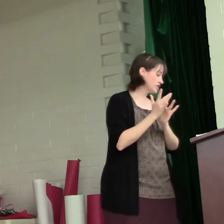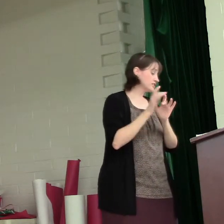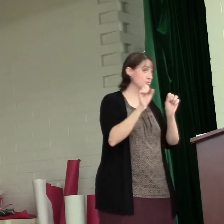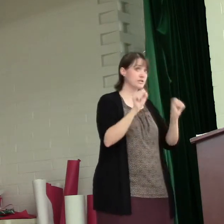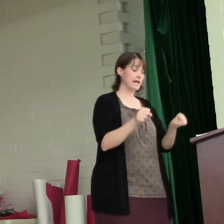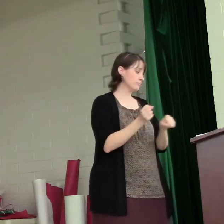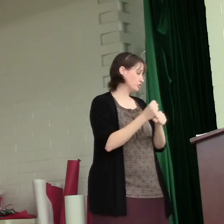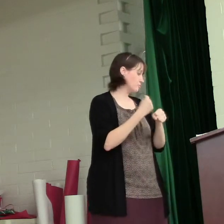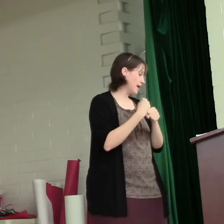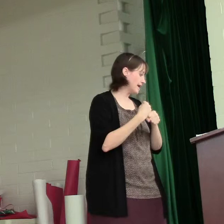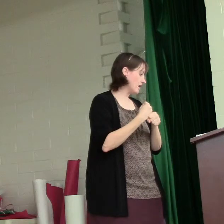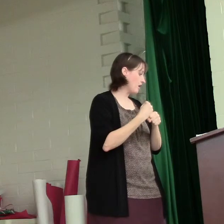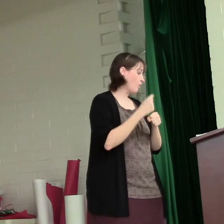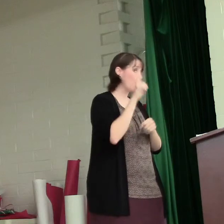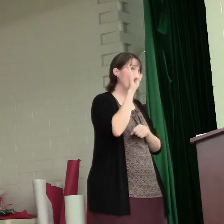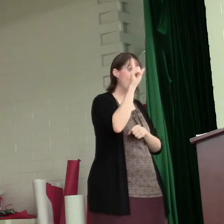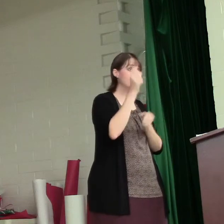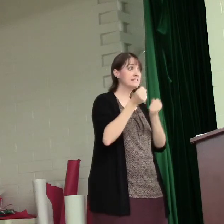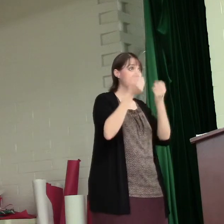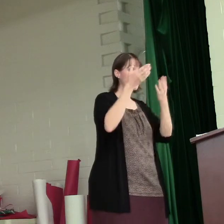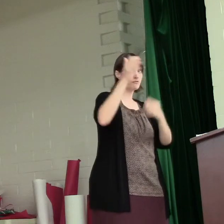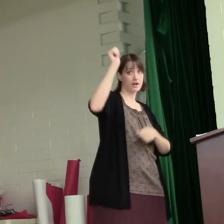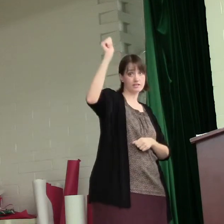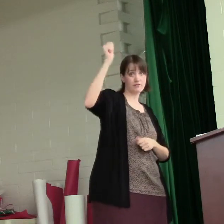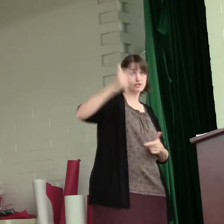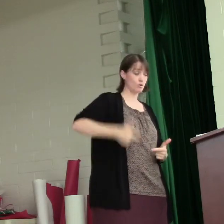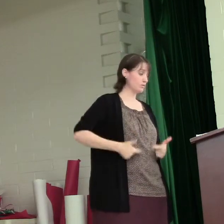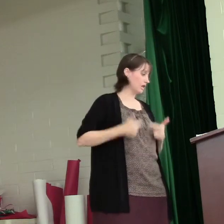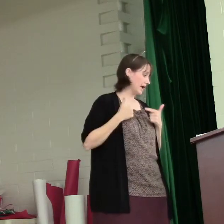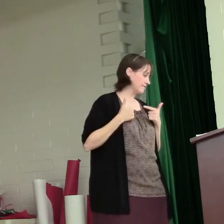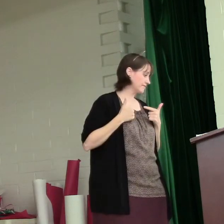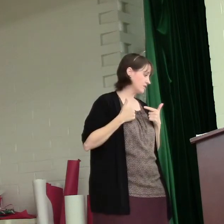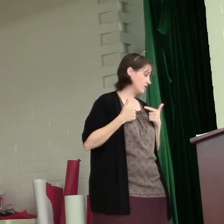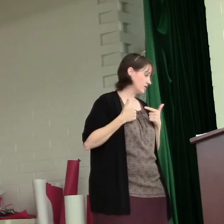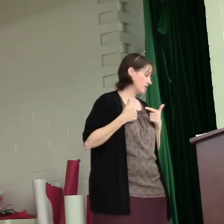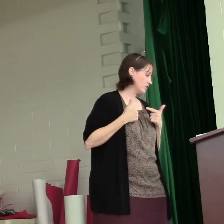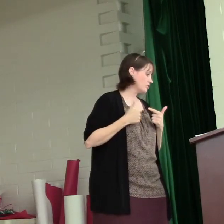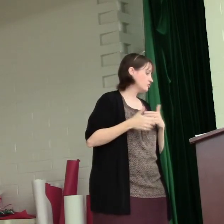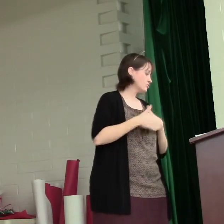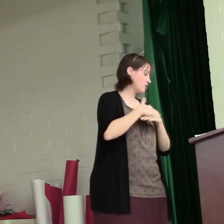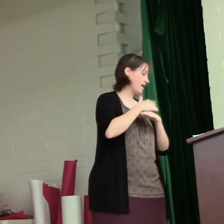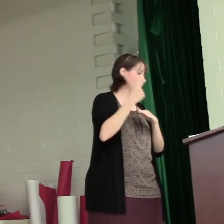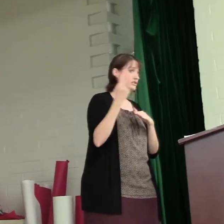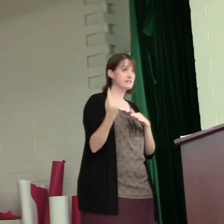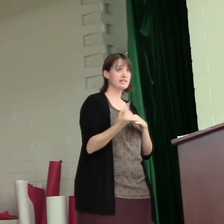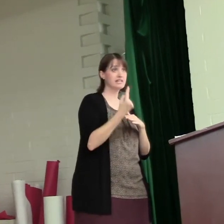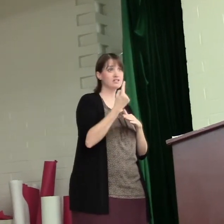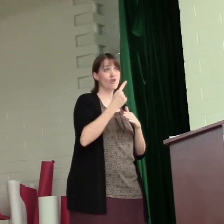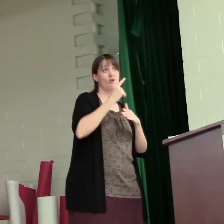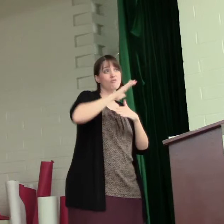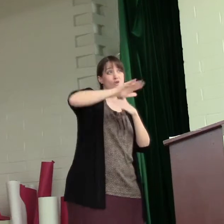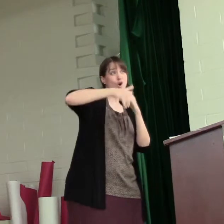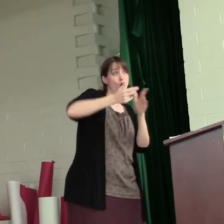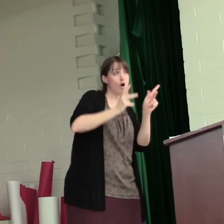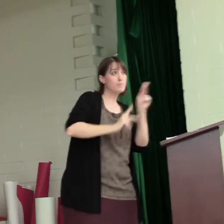Jesus was able to make one sacrifice of his own life to cover sin for all